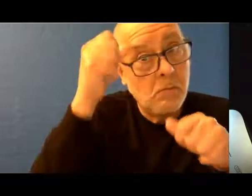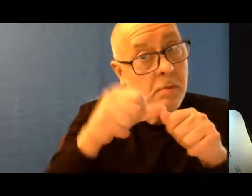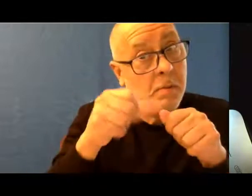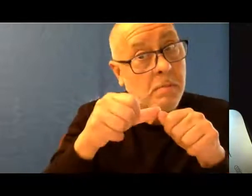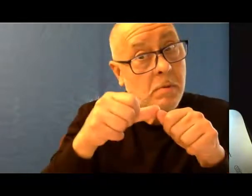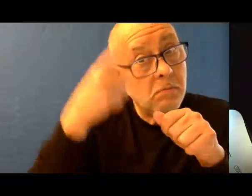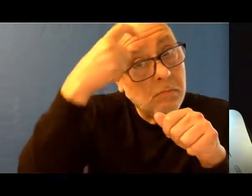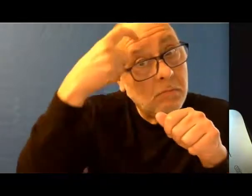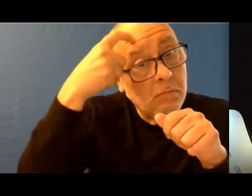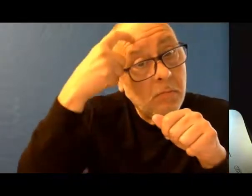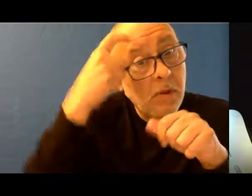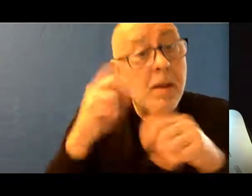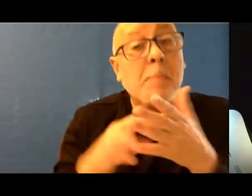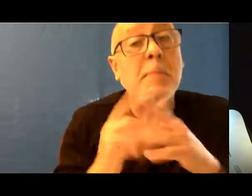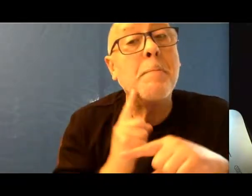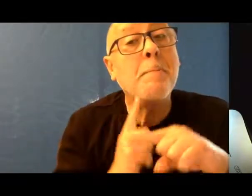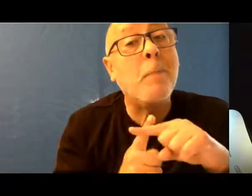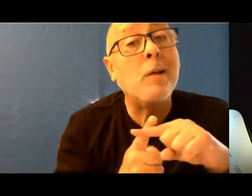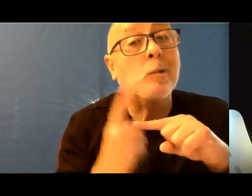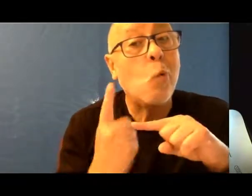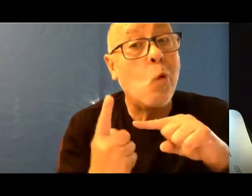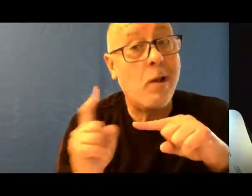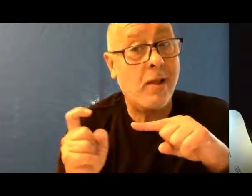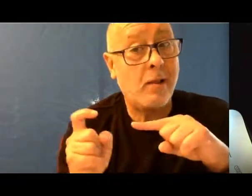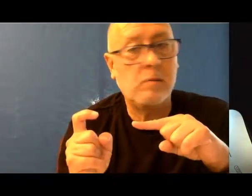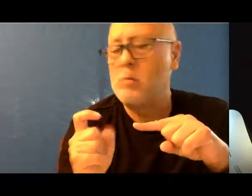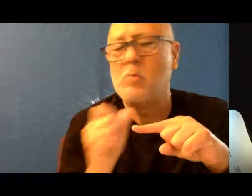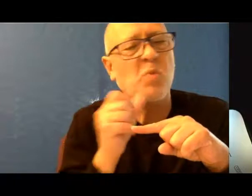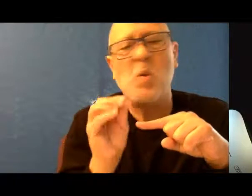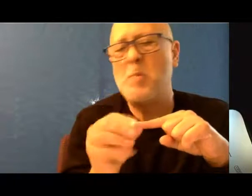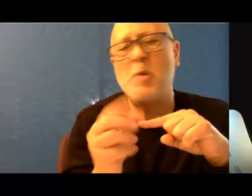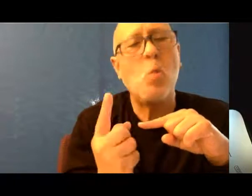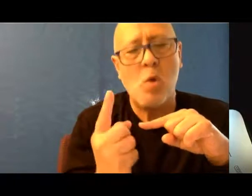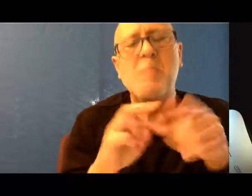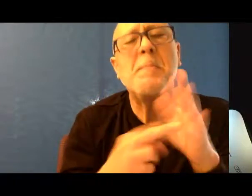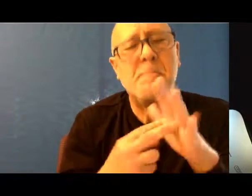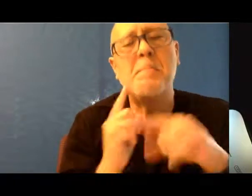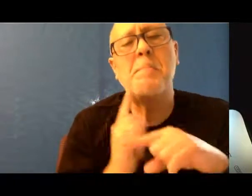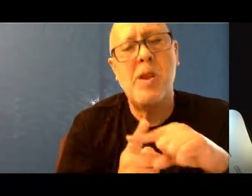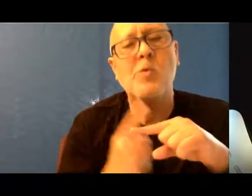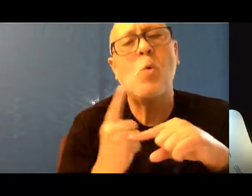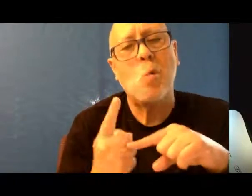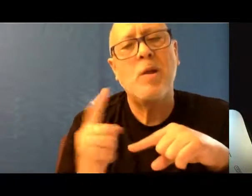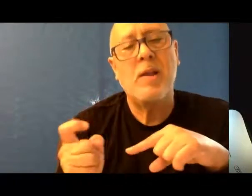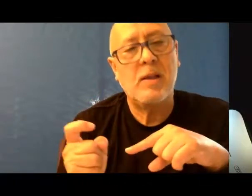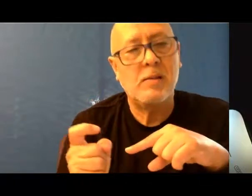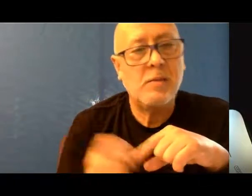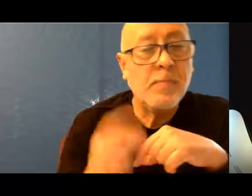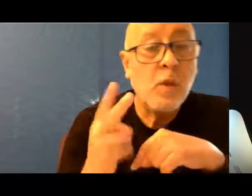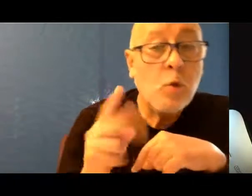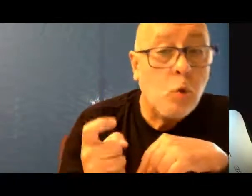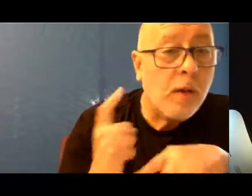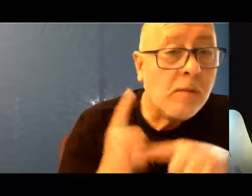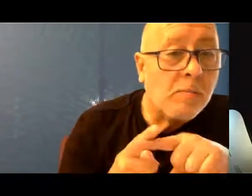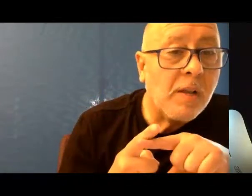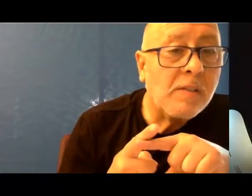really means plus 1x. We just don't put that 1 in front of it. So 2x plus 3x plus 1x.